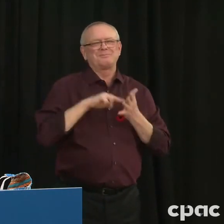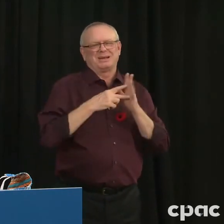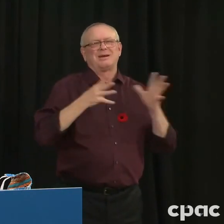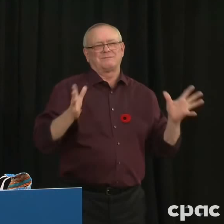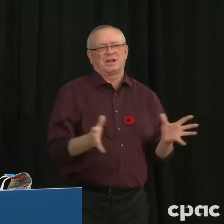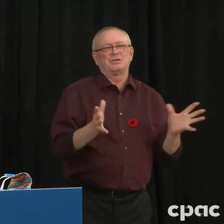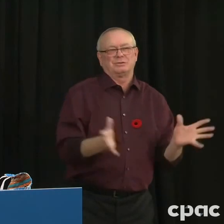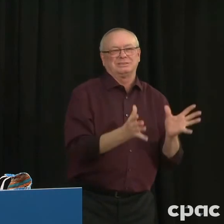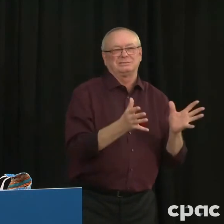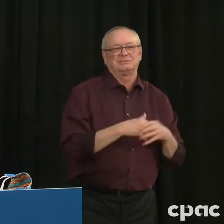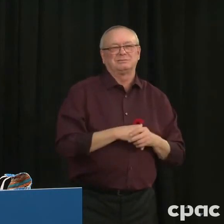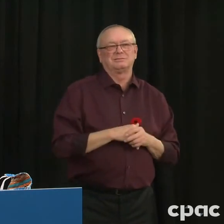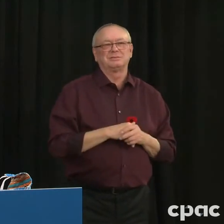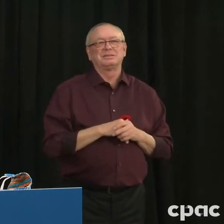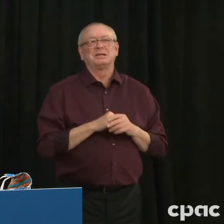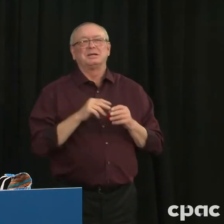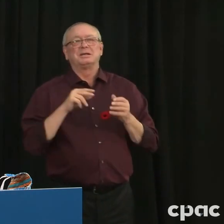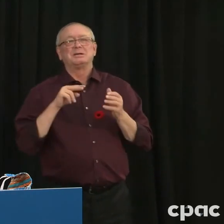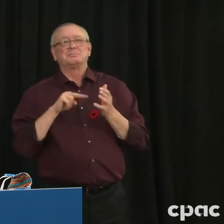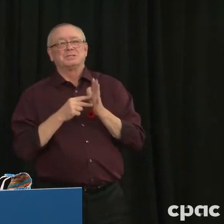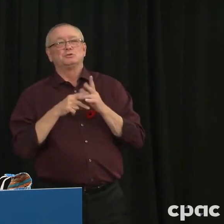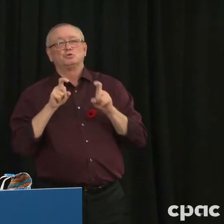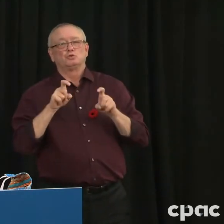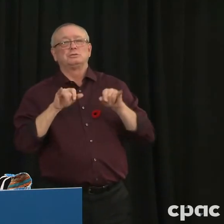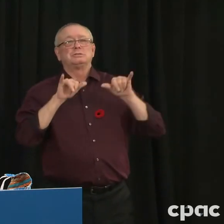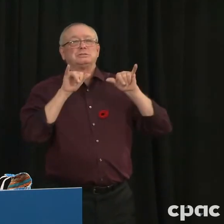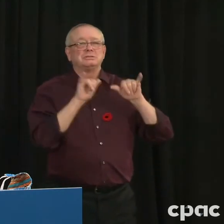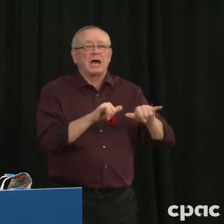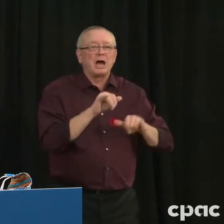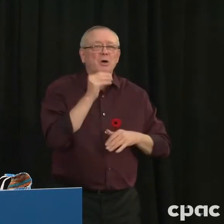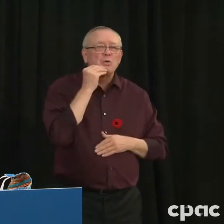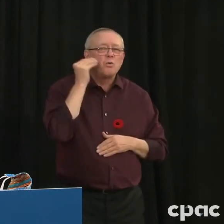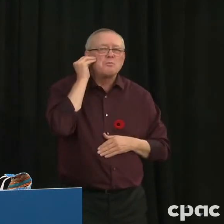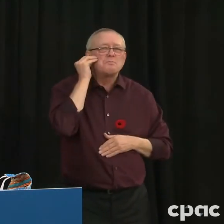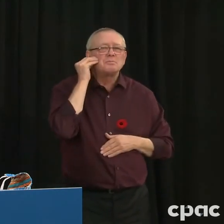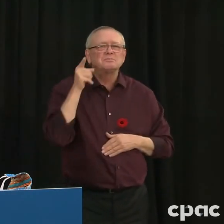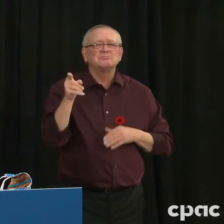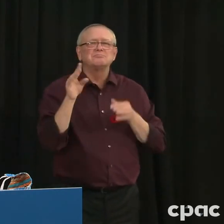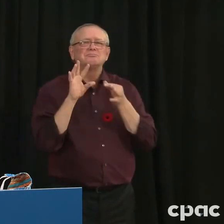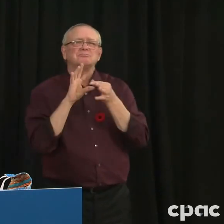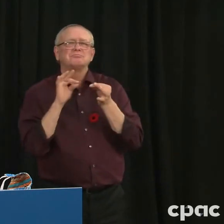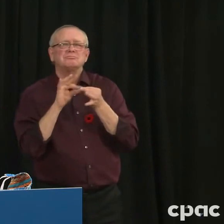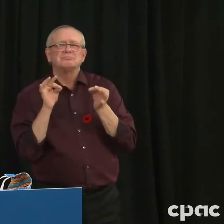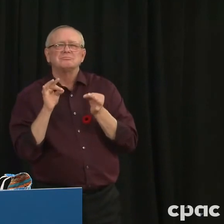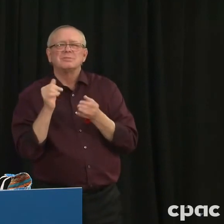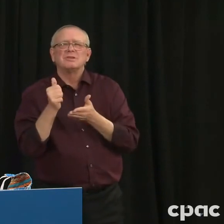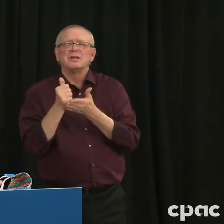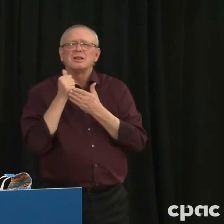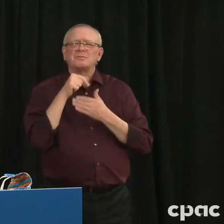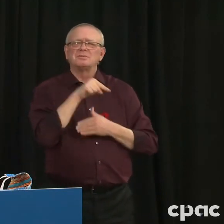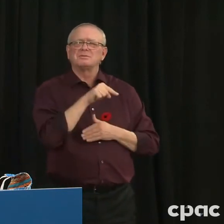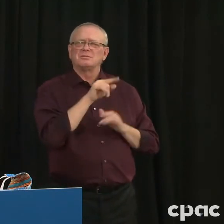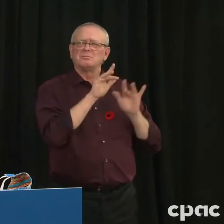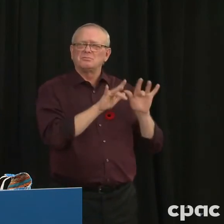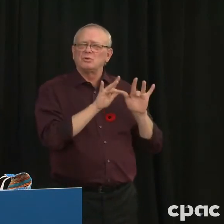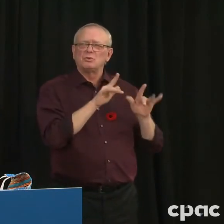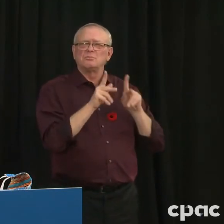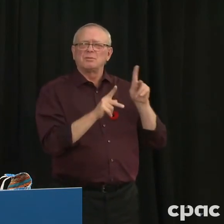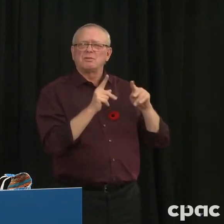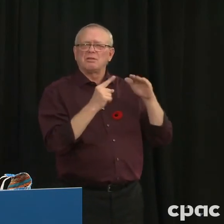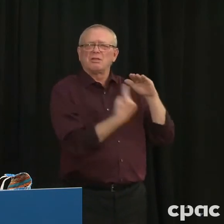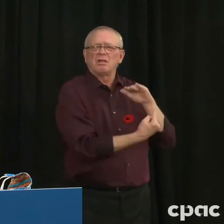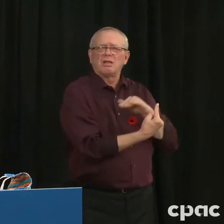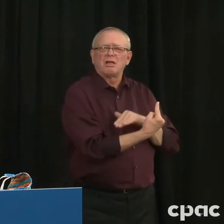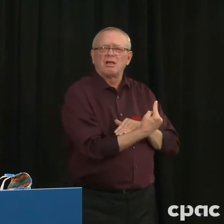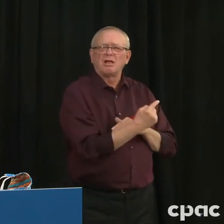Absolutely. And as I mentioned earlier, one of the considerations with any new measure are the unintended consequences, the health consequences that those